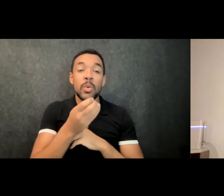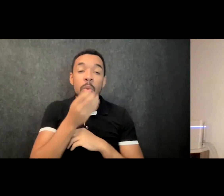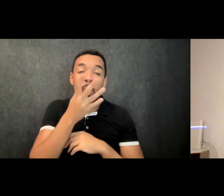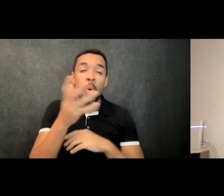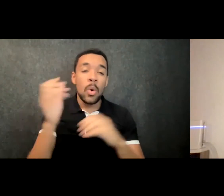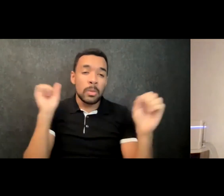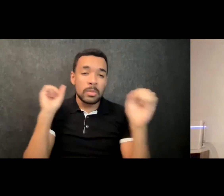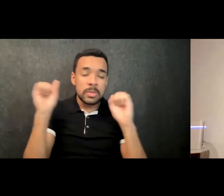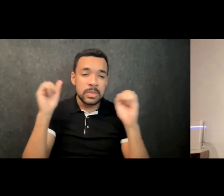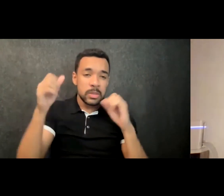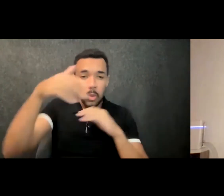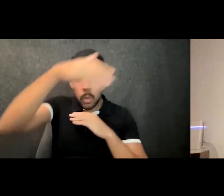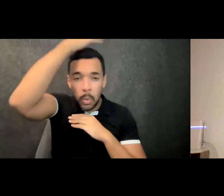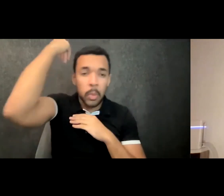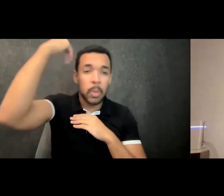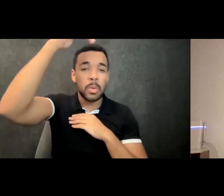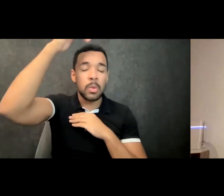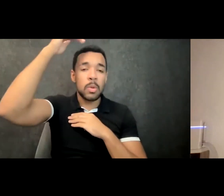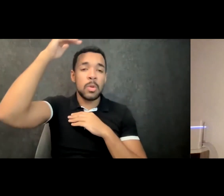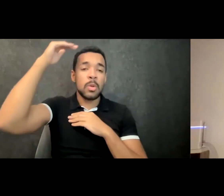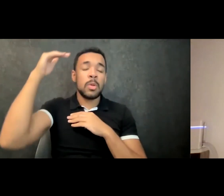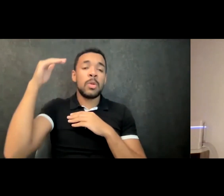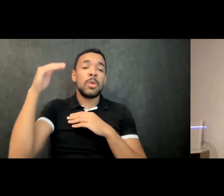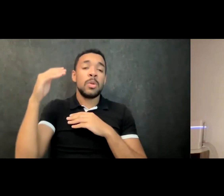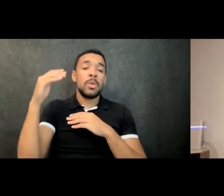gentle, firm touch when you're falling apart.